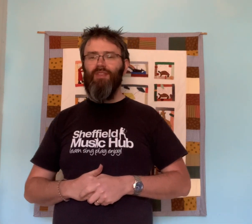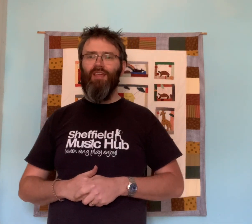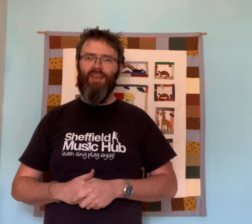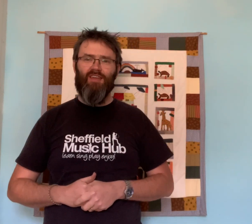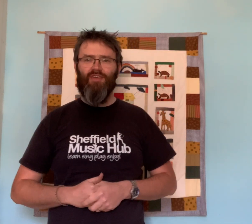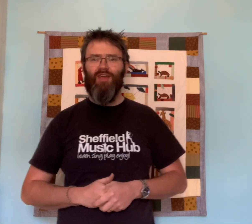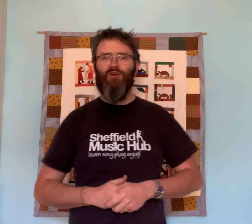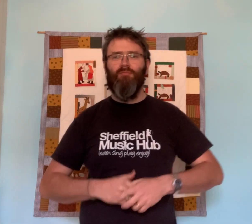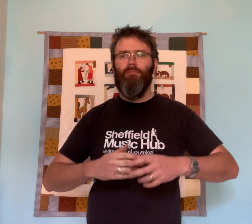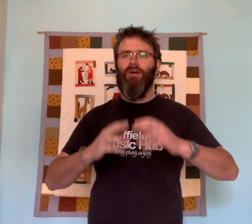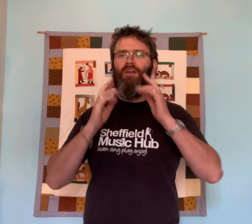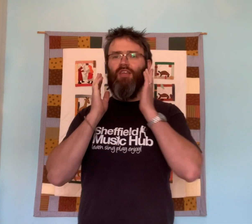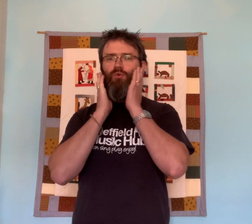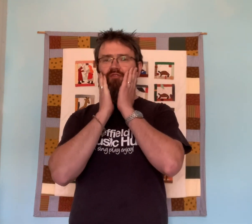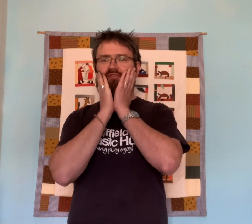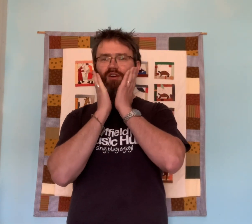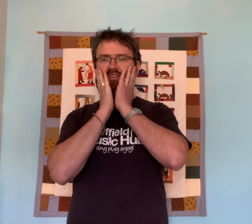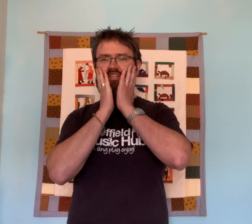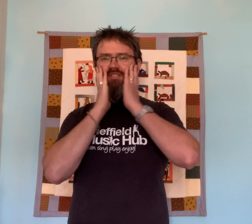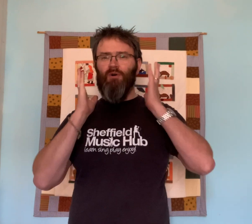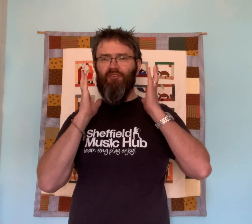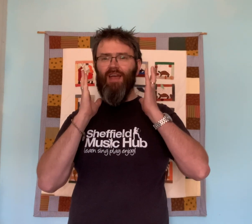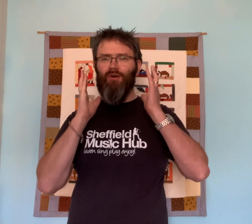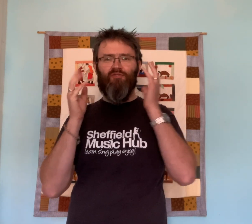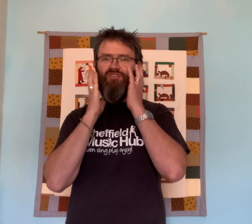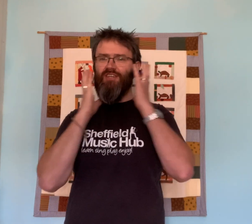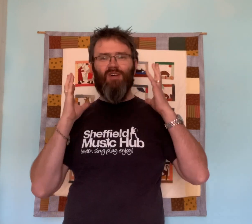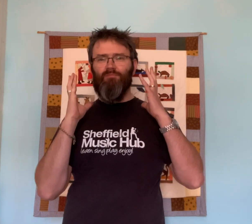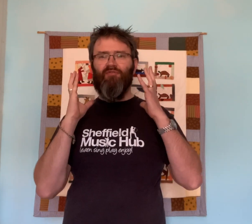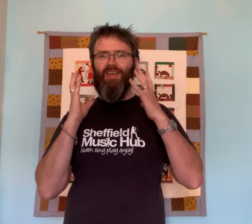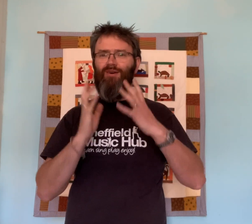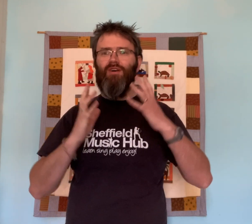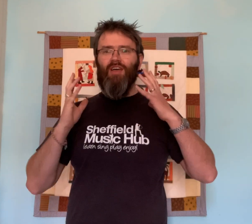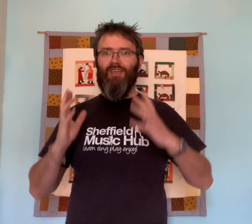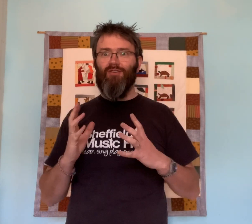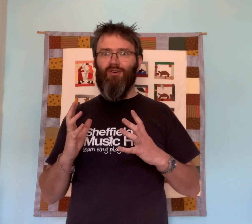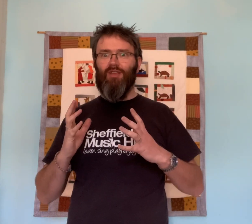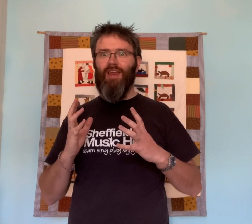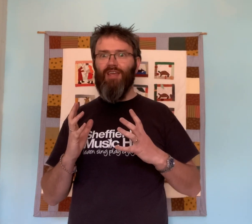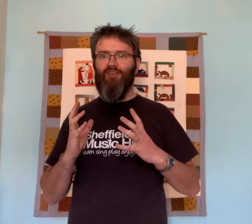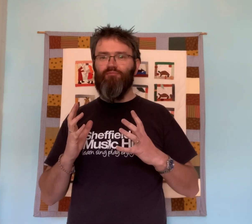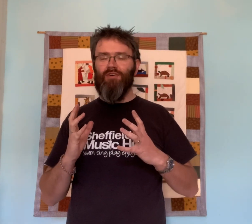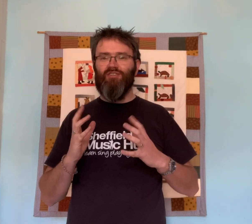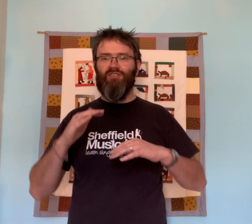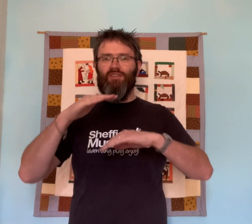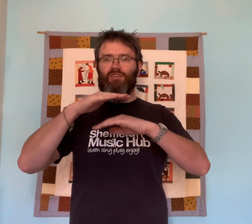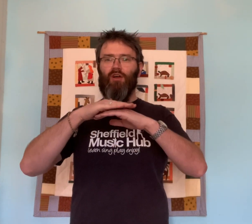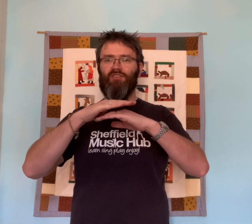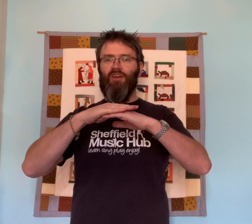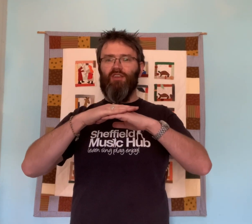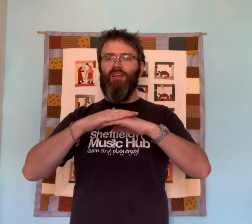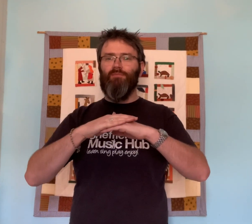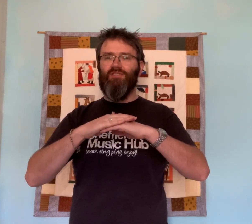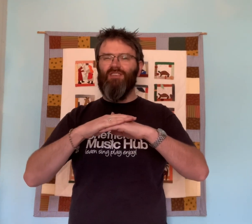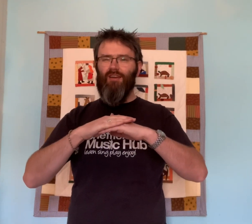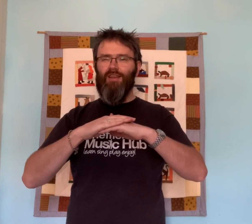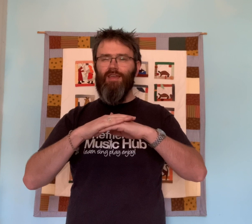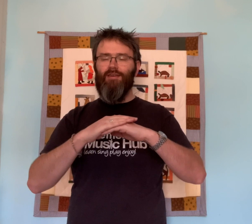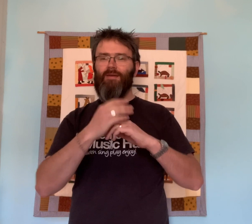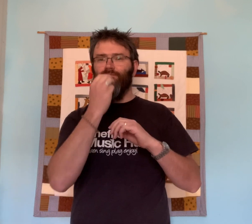Can you give that a go? Remember, you want to feel your cheeks puffing out. If your cheeks aren't puffing out, you're not getting enough pressure, so you need to tighten your lips slightly. You're